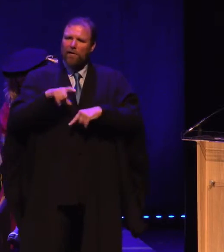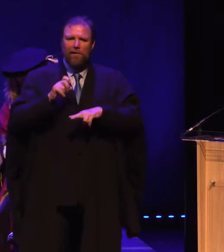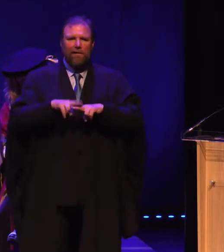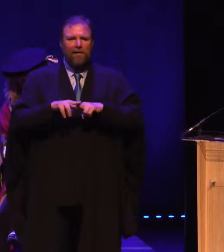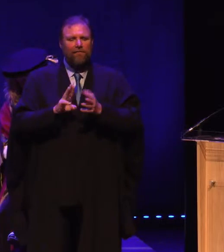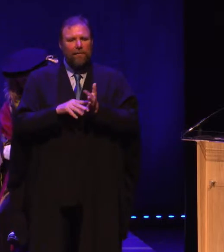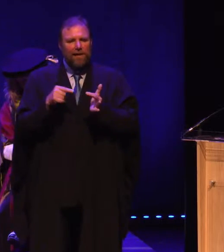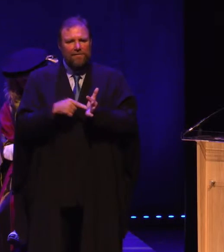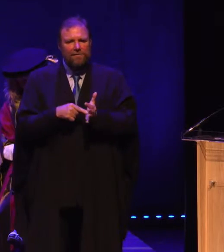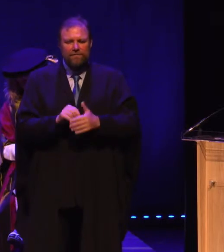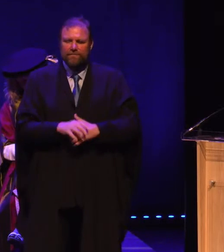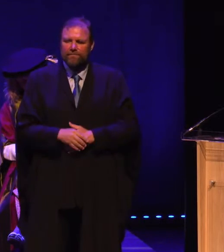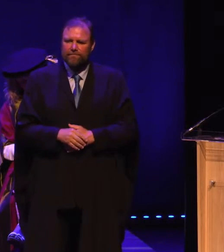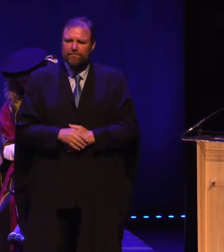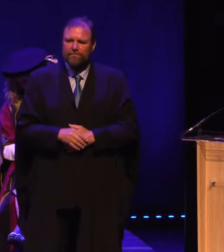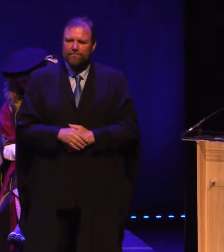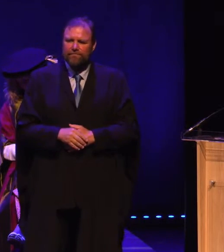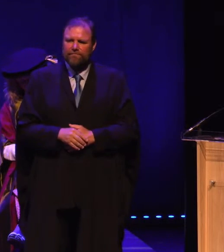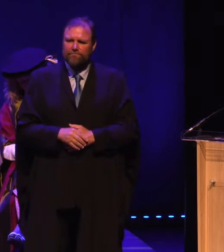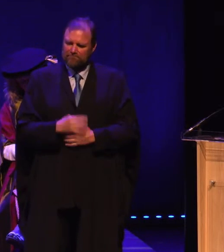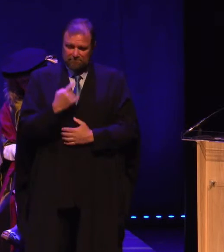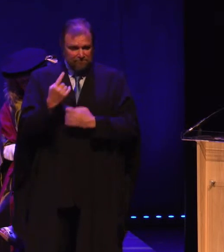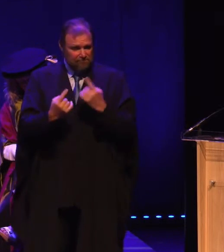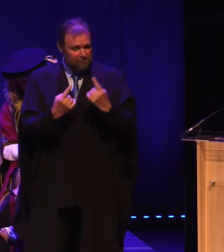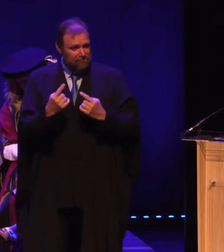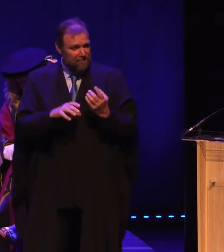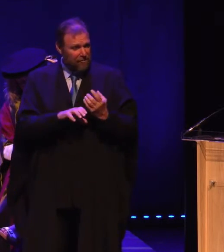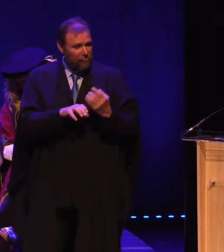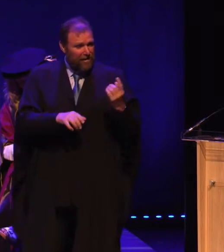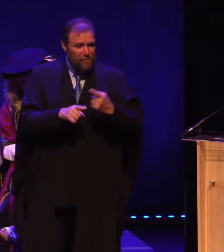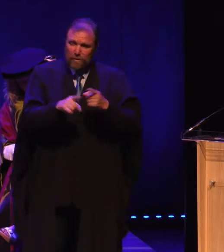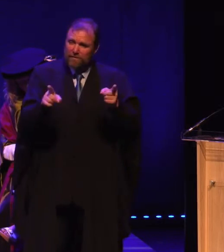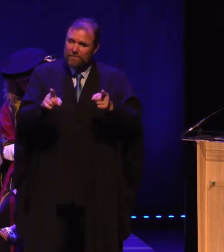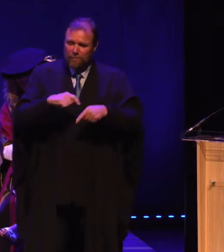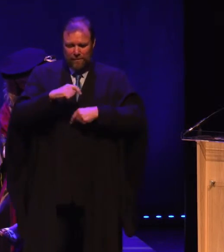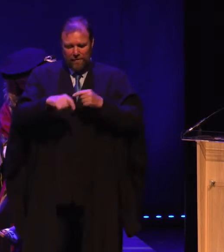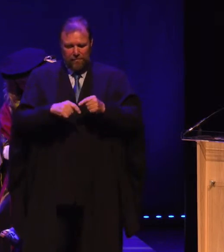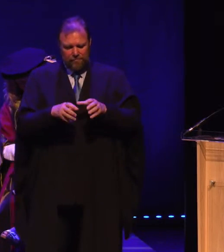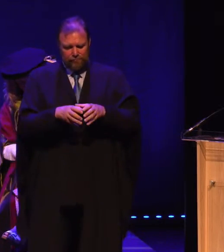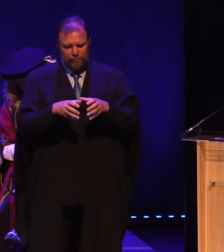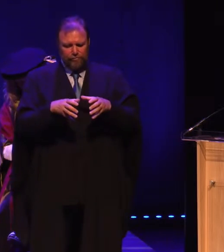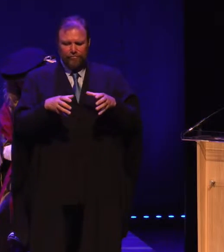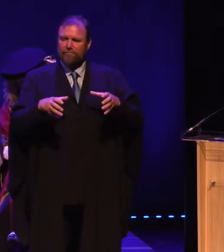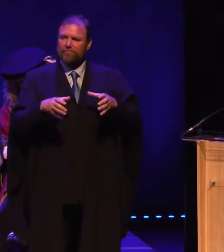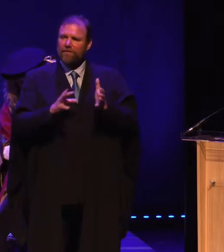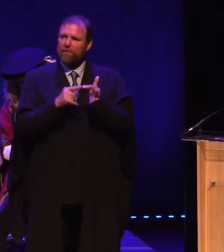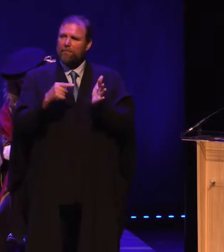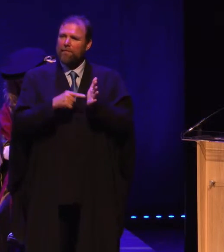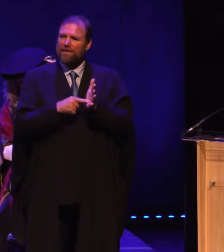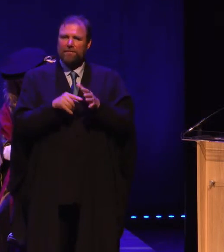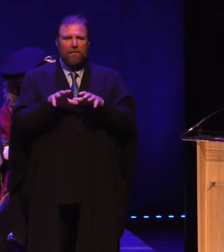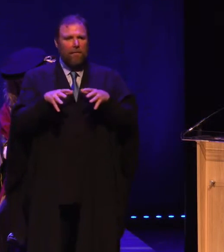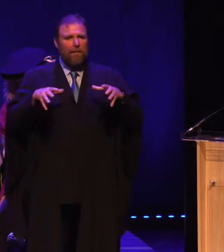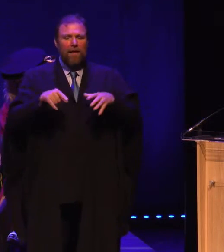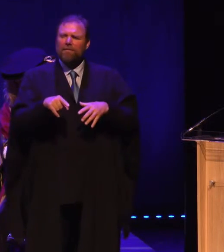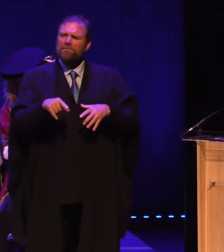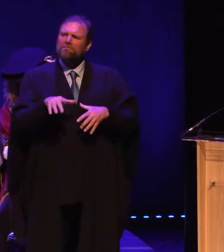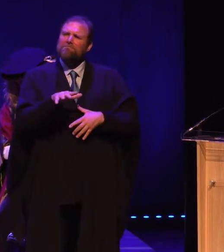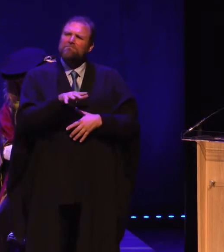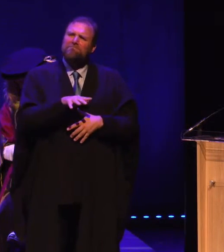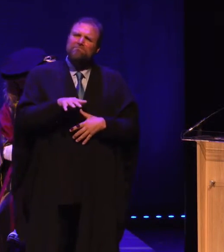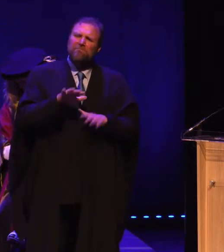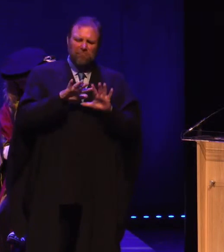As a graduate, you're now part of the growing Cardiff Met alumni around the world, and we've actually